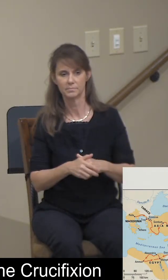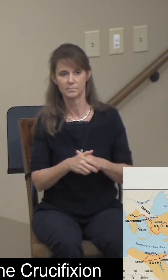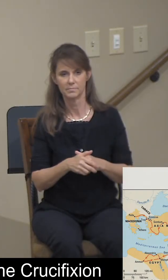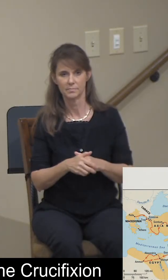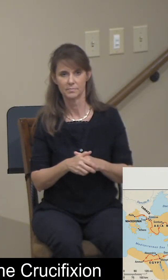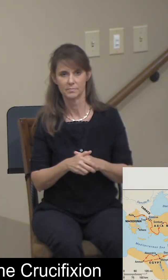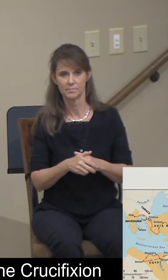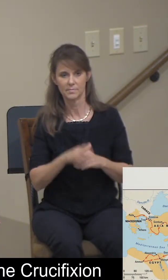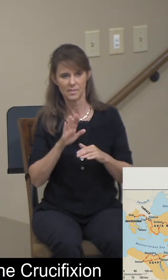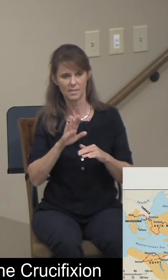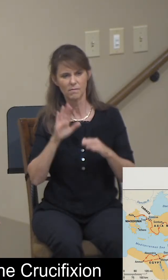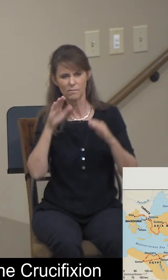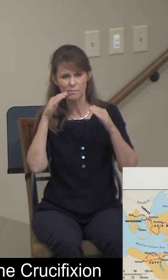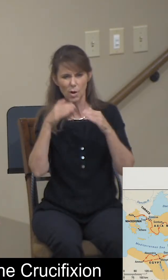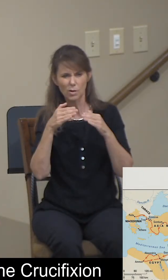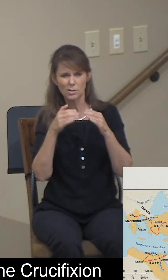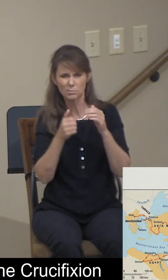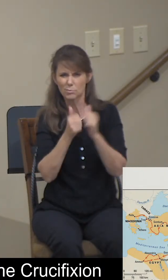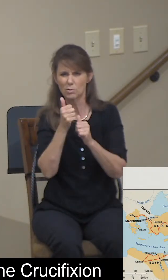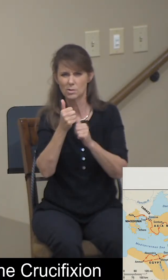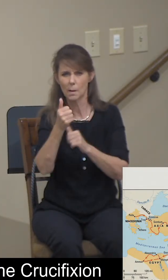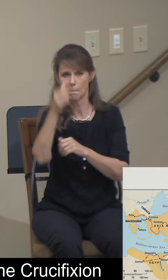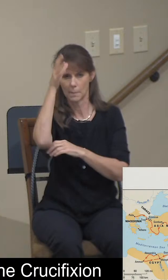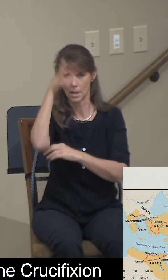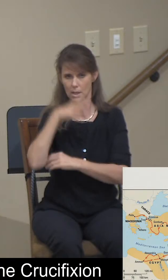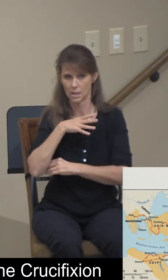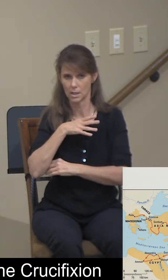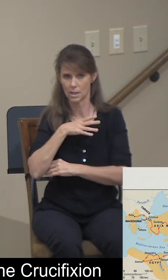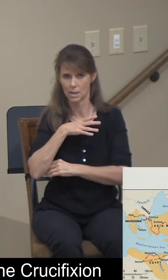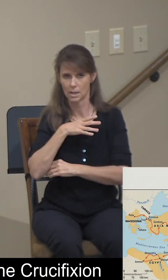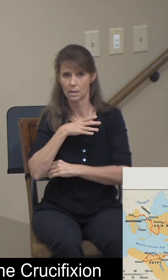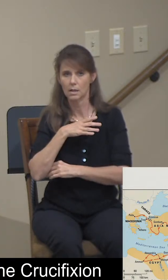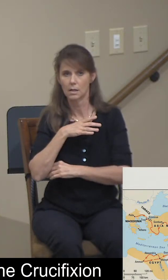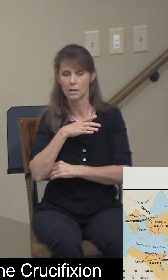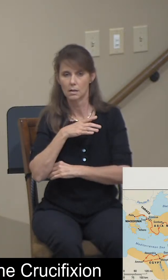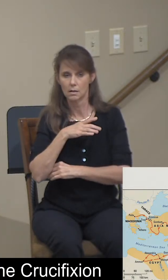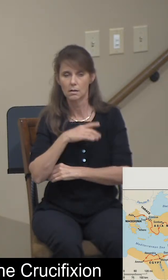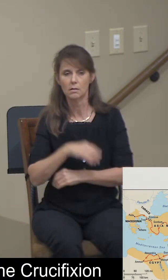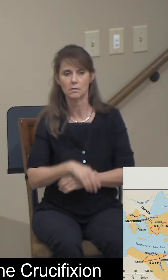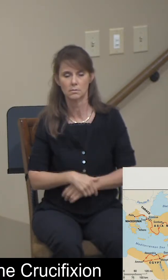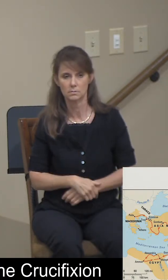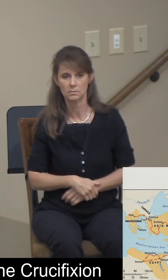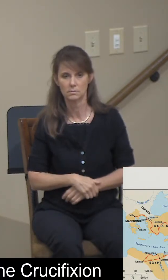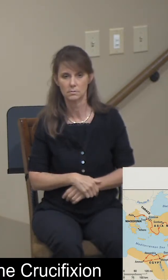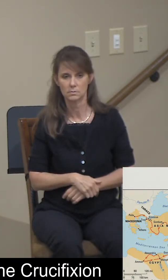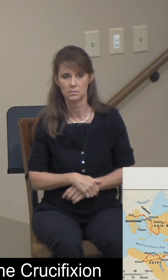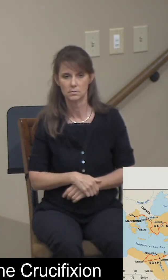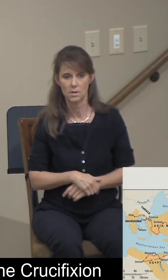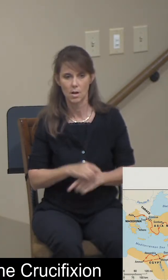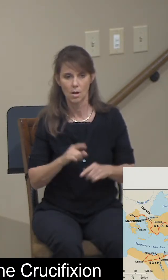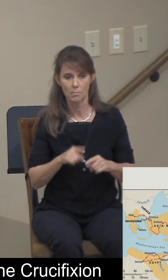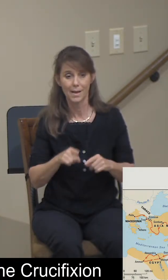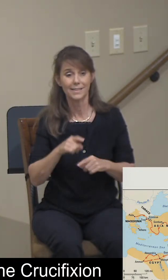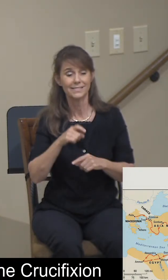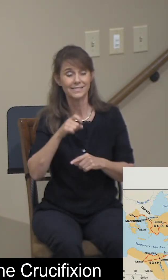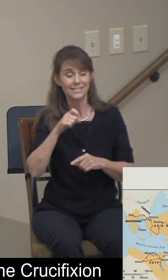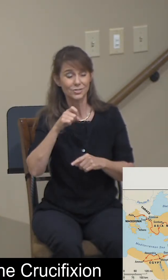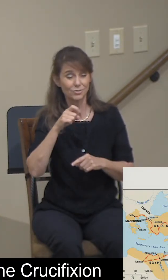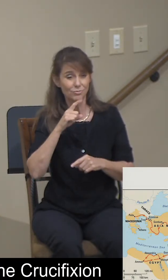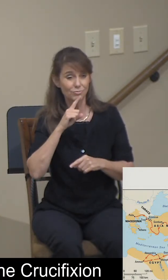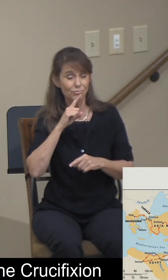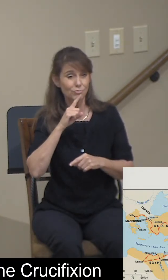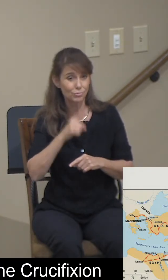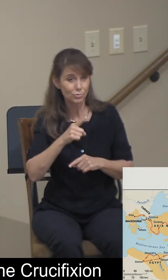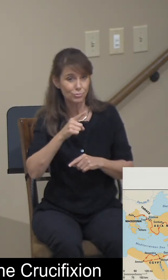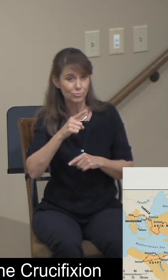focused on men, but not exclusively focused on men, but did exclusively focus on the upper classes. So to the extent that this sort